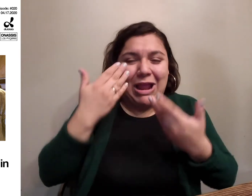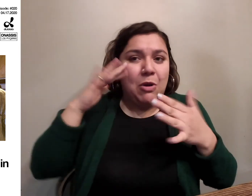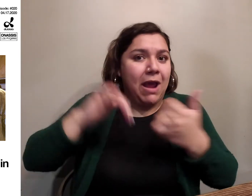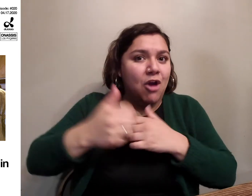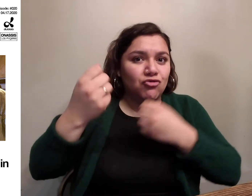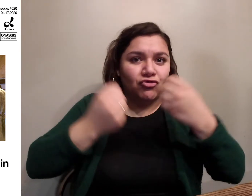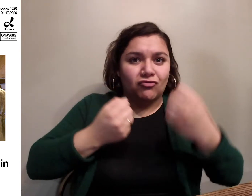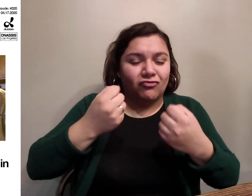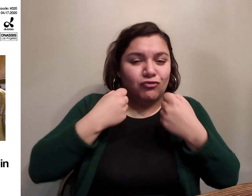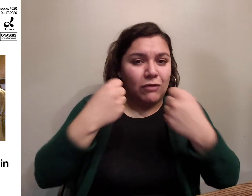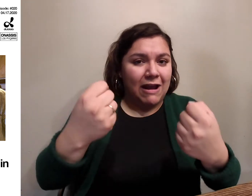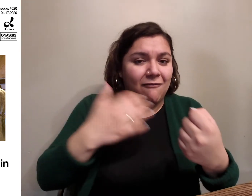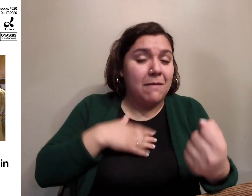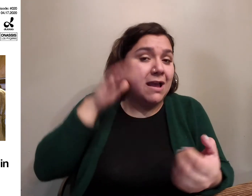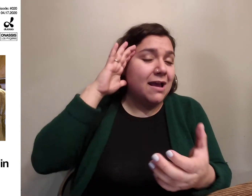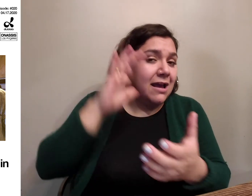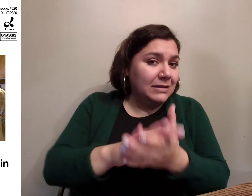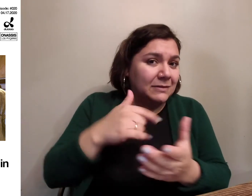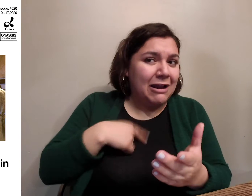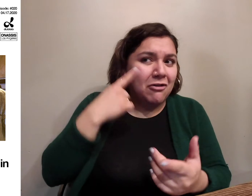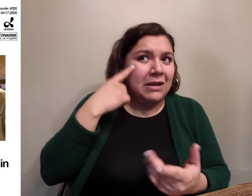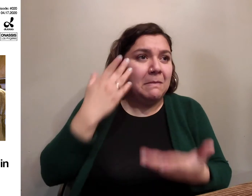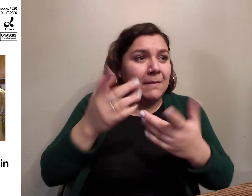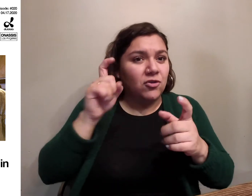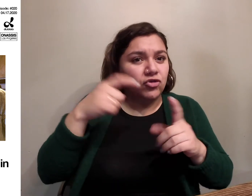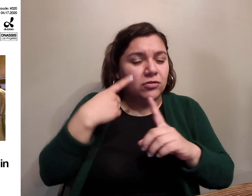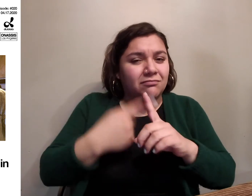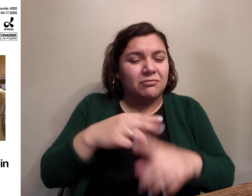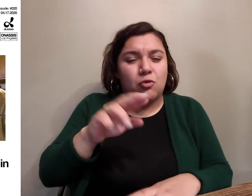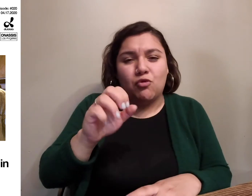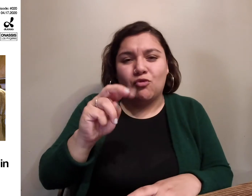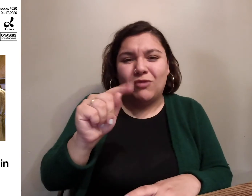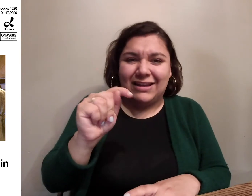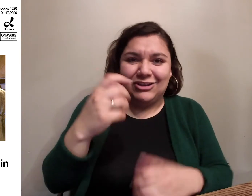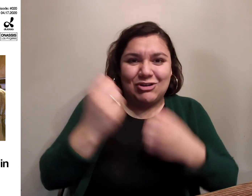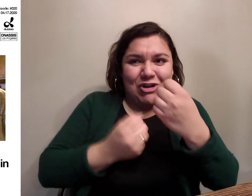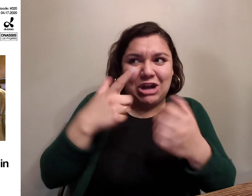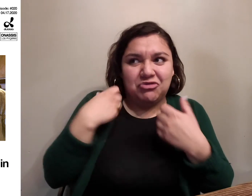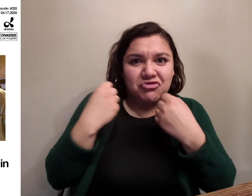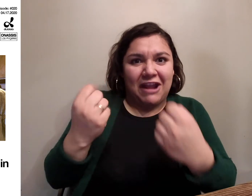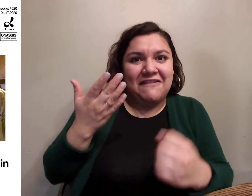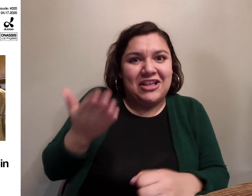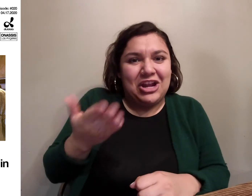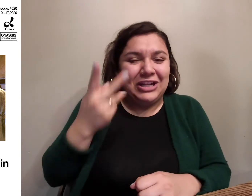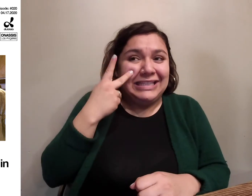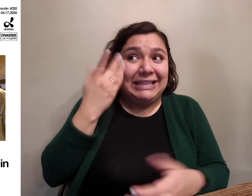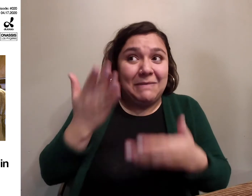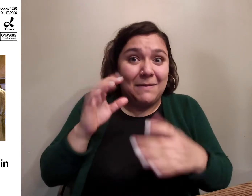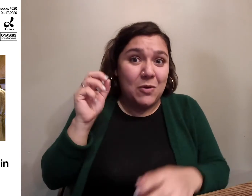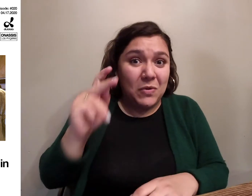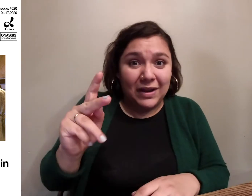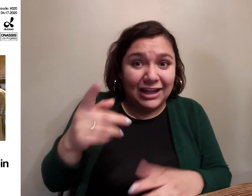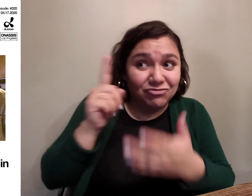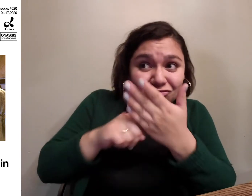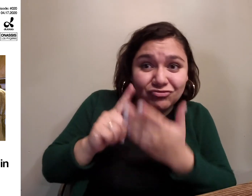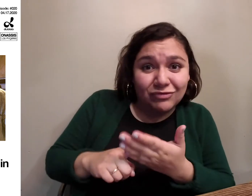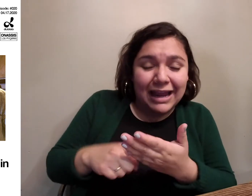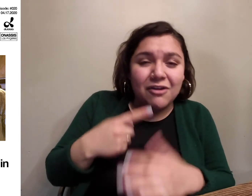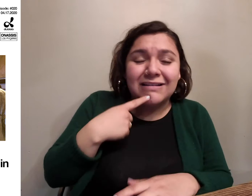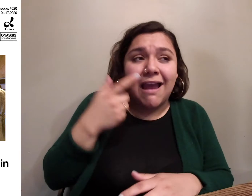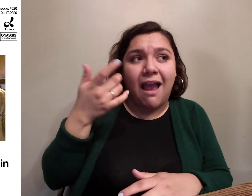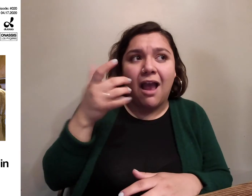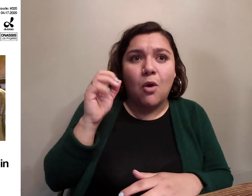we should rent a car and then drive there and to see if they're okay. And of course we're thinking, well, if we take the